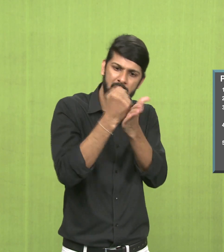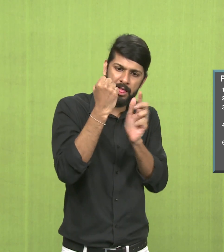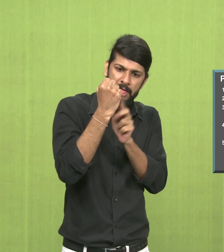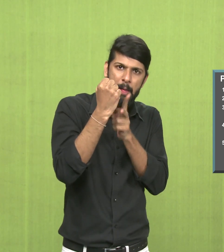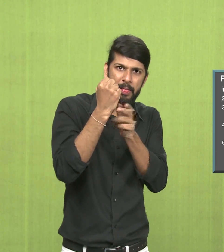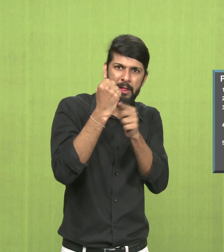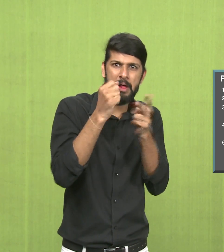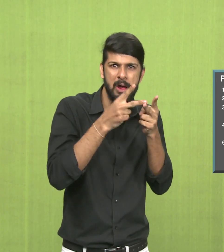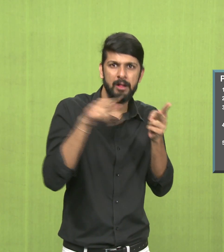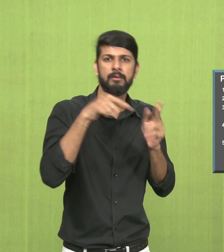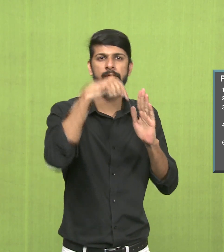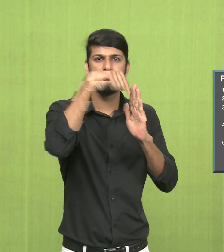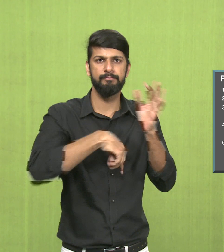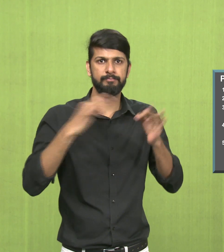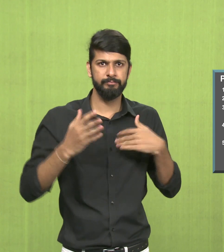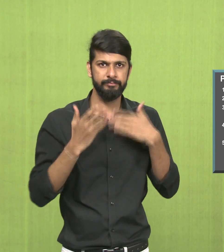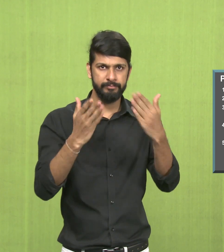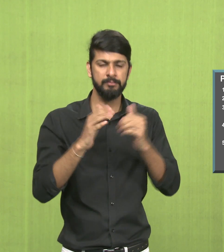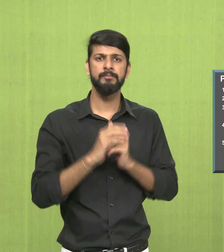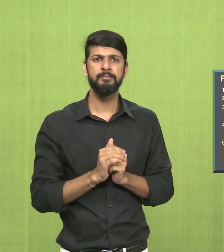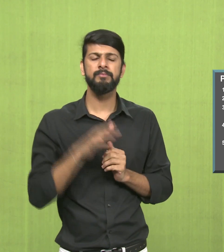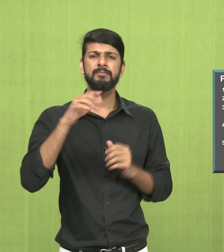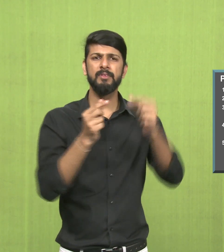Print with vegetable blocks, description.